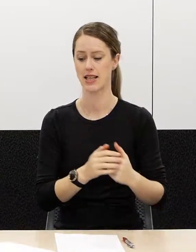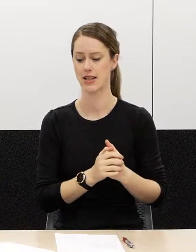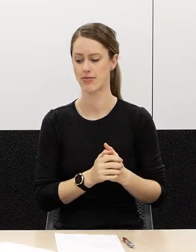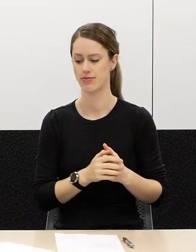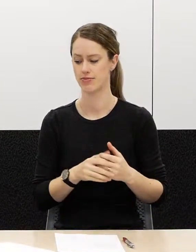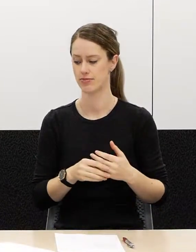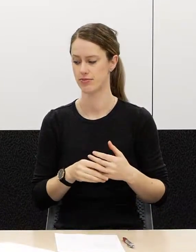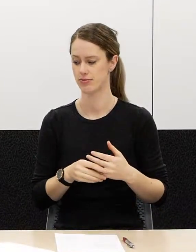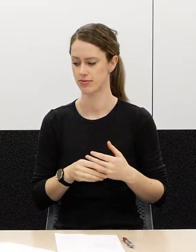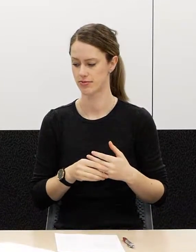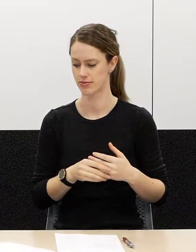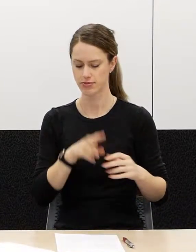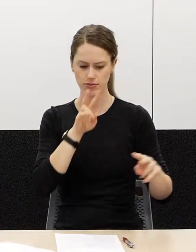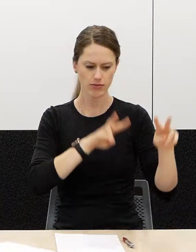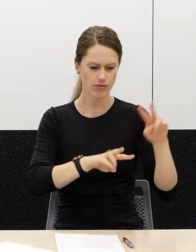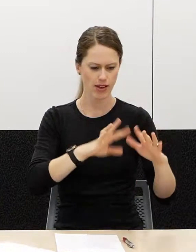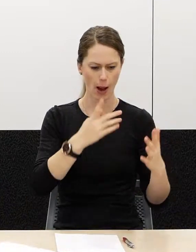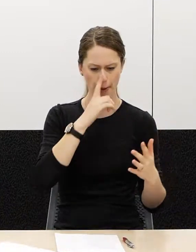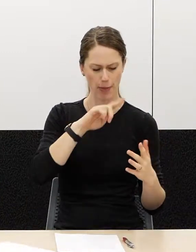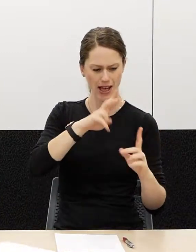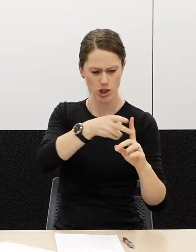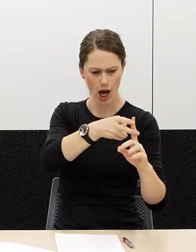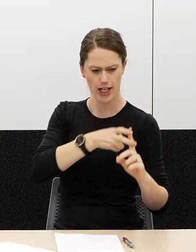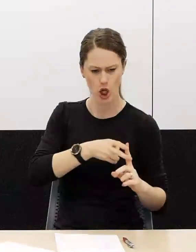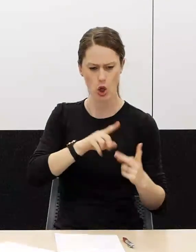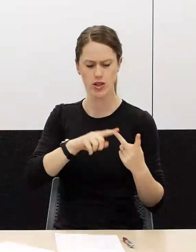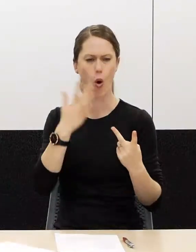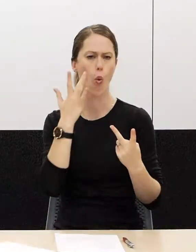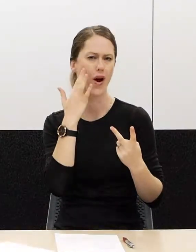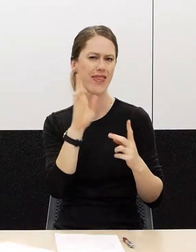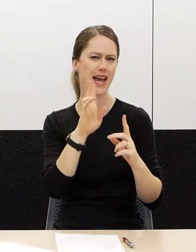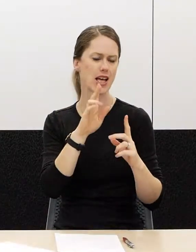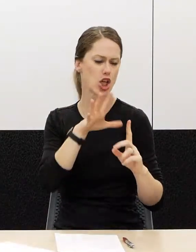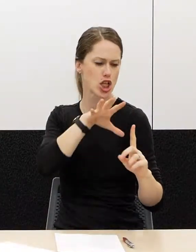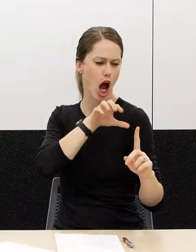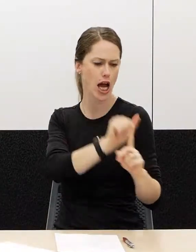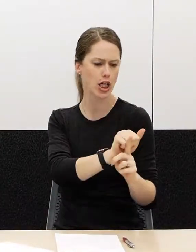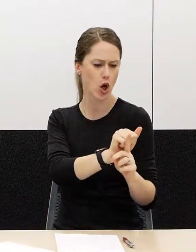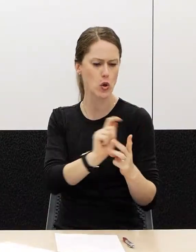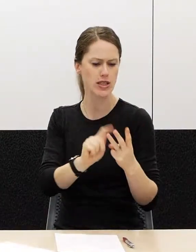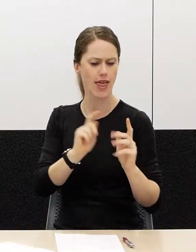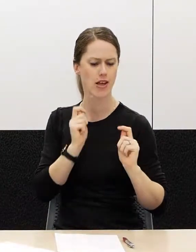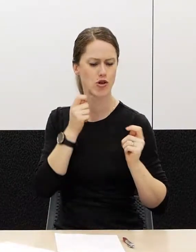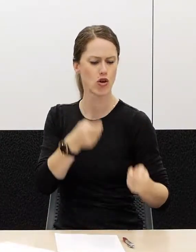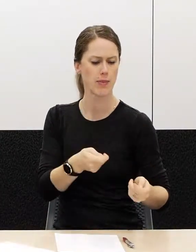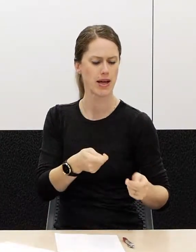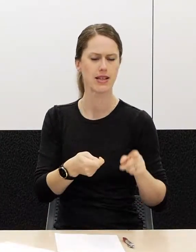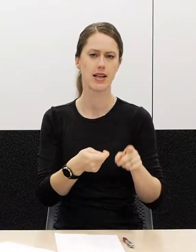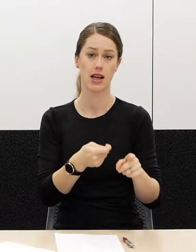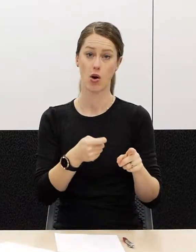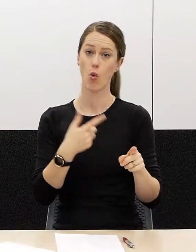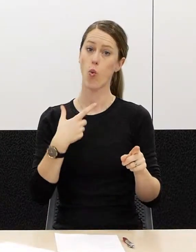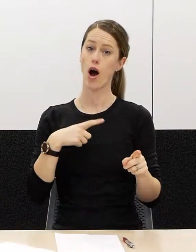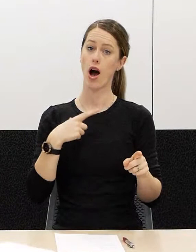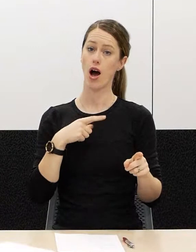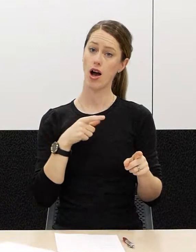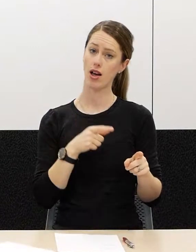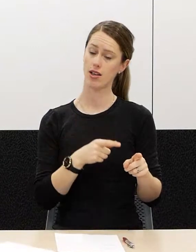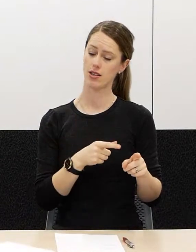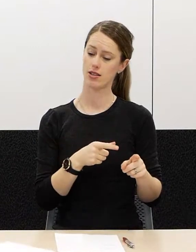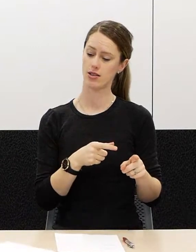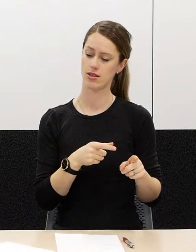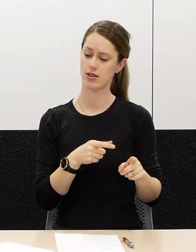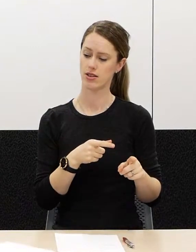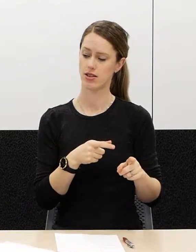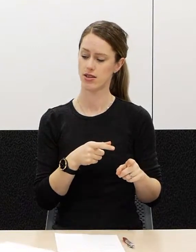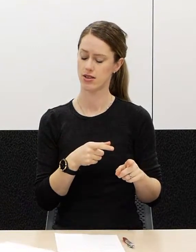of looking at how people are diagnosed, when they're diagnosed, what treatment they're receiving. And the purpose of that is not in and of itself, but